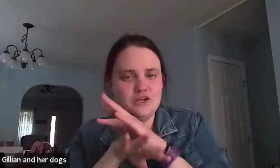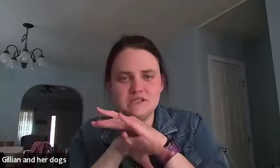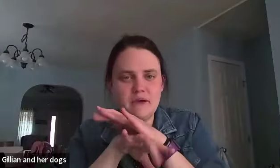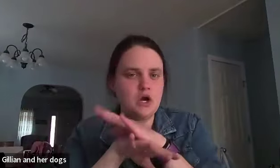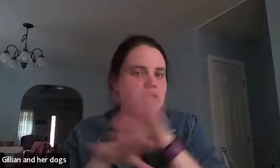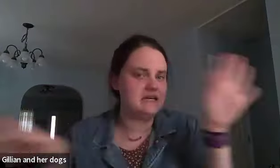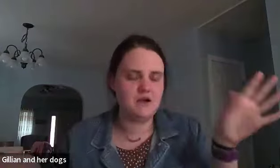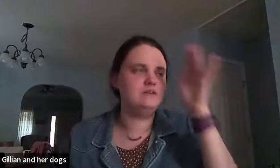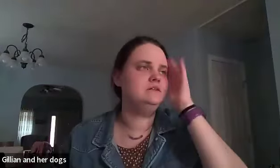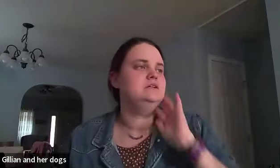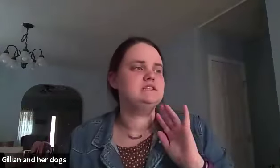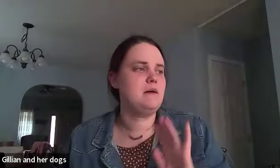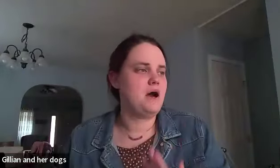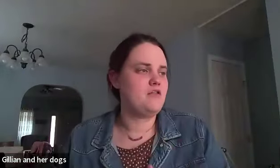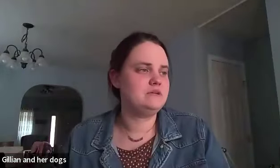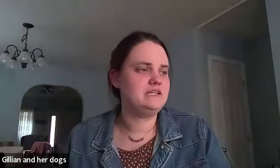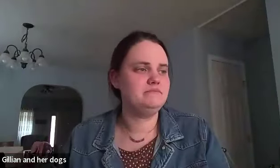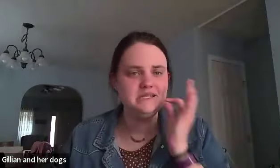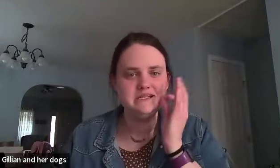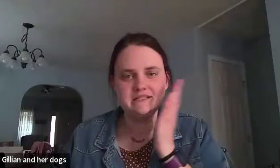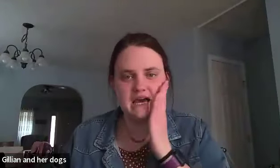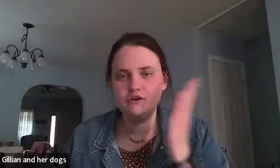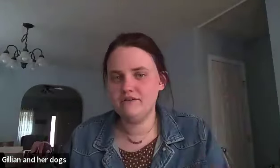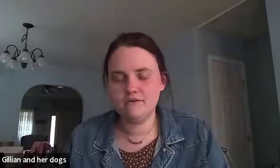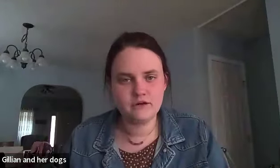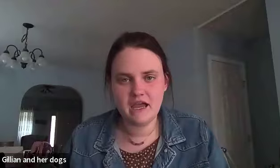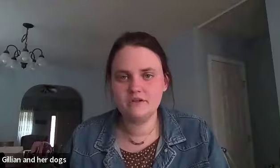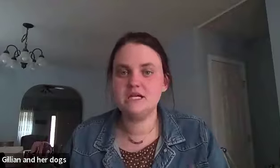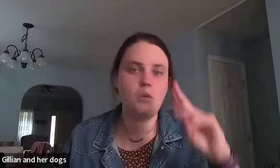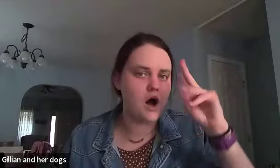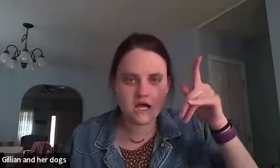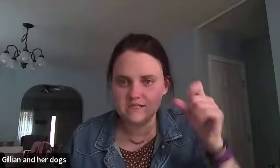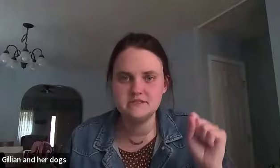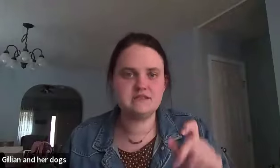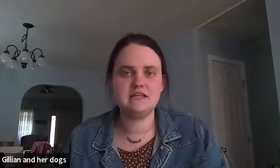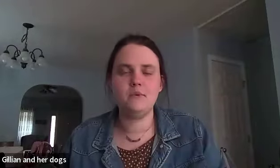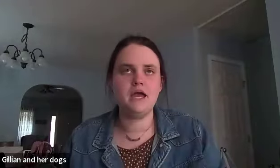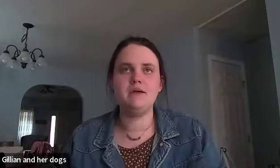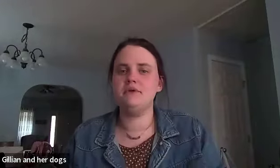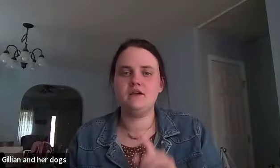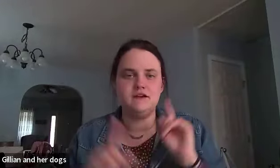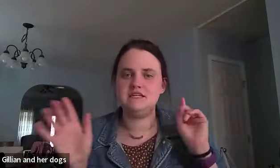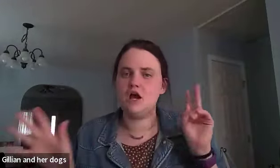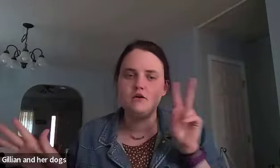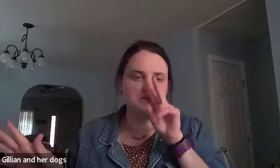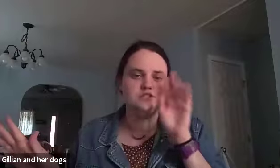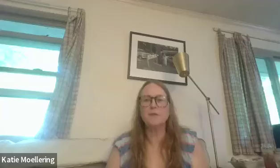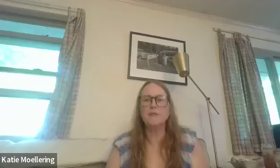handle a spider all day long. Does not bother me. Bees, I don't even freak out with them. Wasps, the same way. But if I You see a know, I feel like cockroach, we could